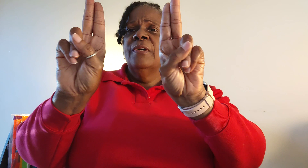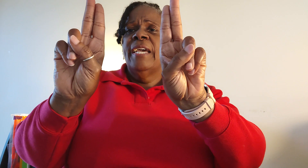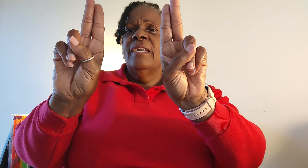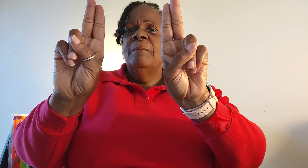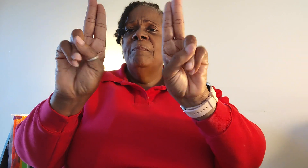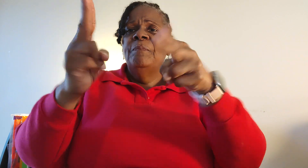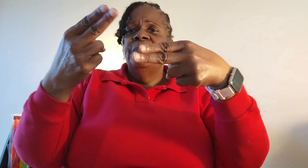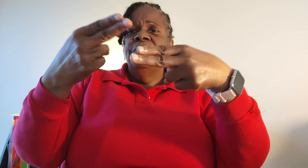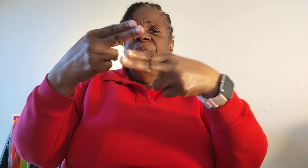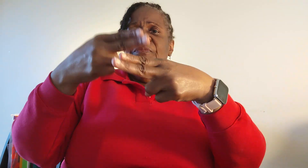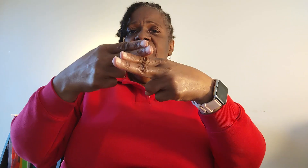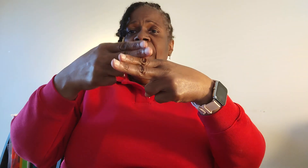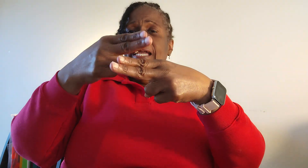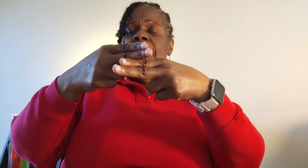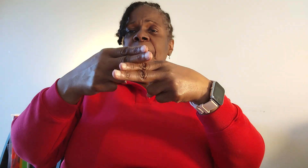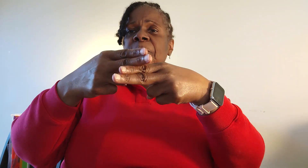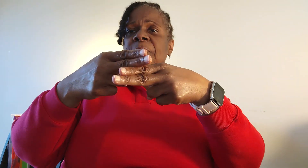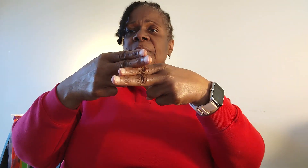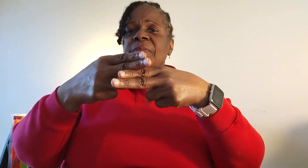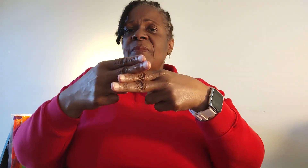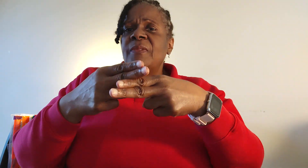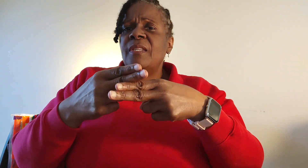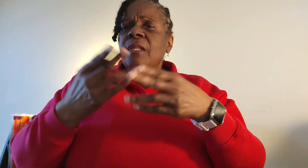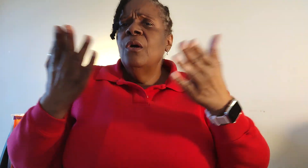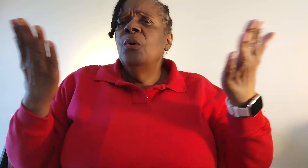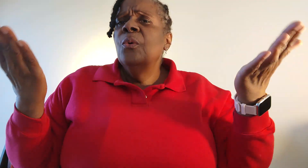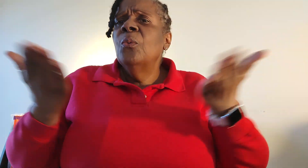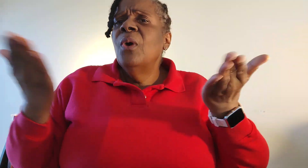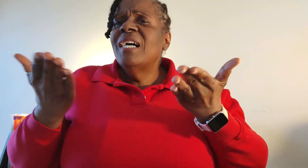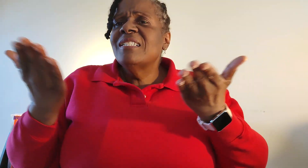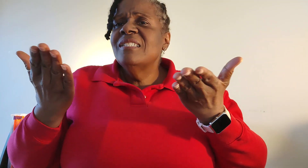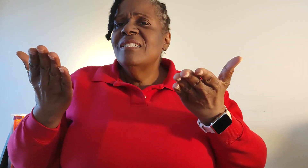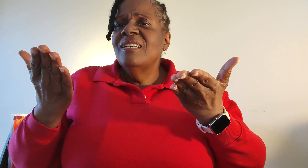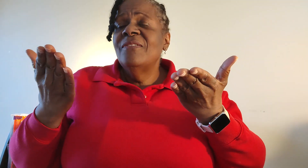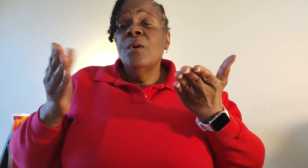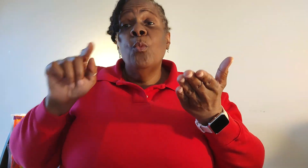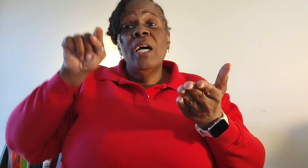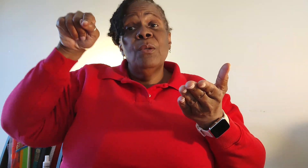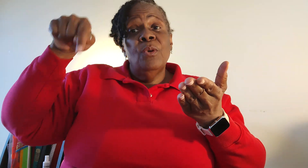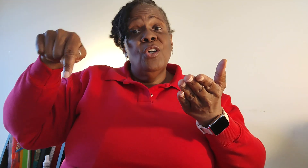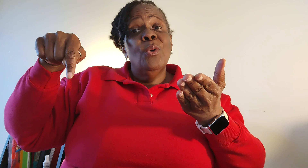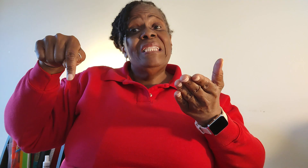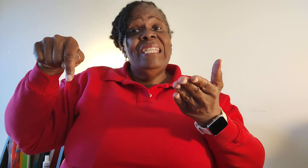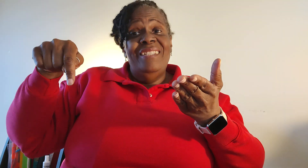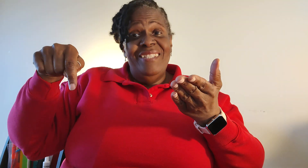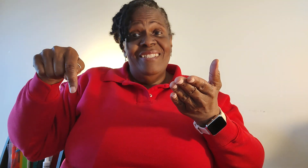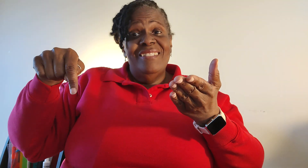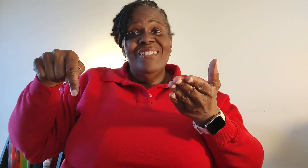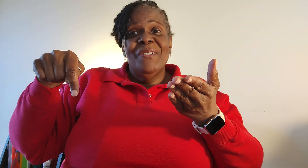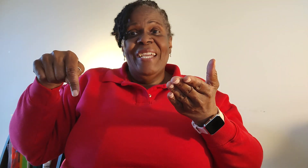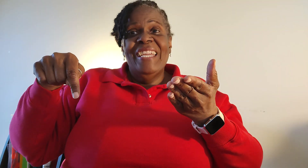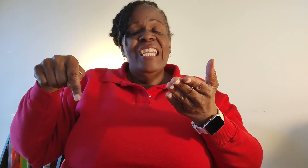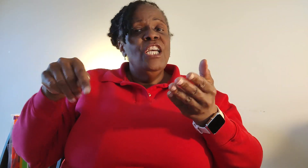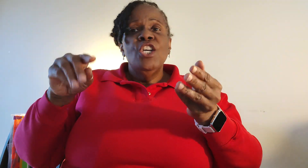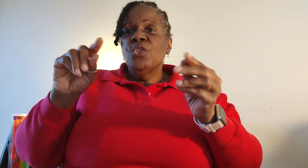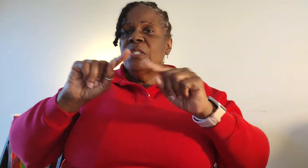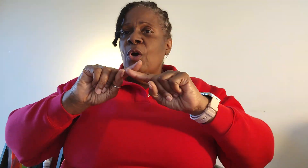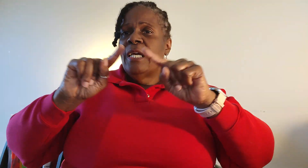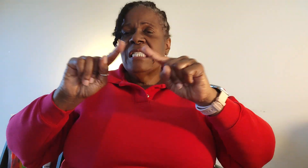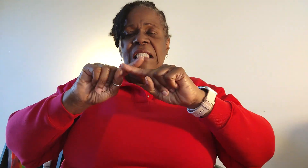Okay, name, what? The what will go at the end. Okay, so it's a